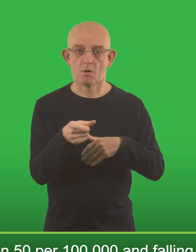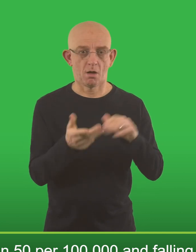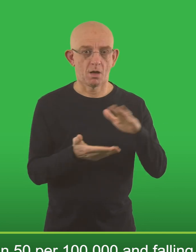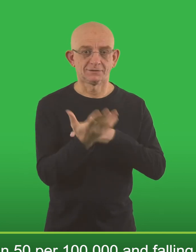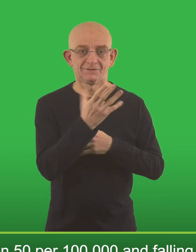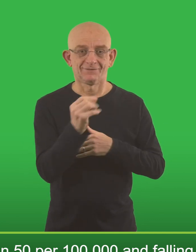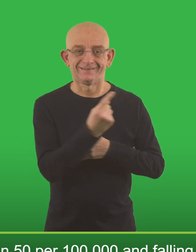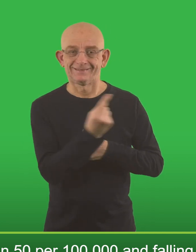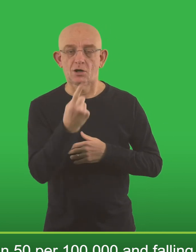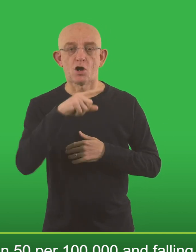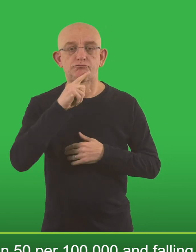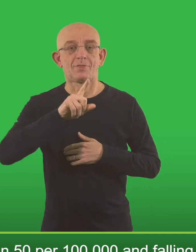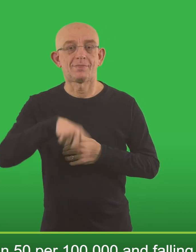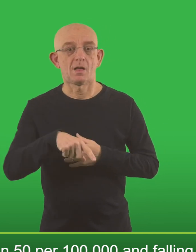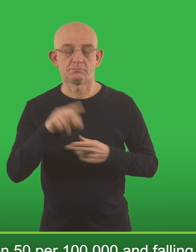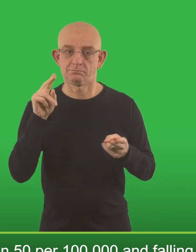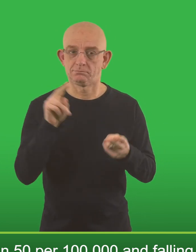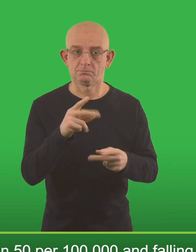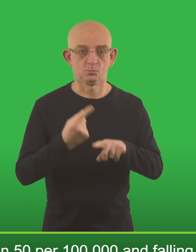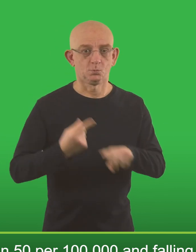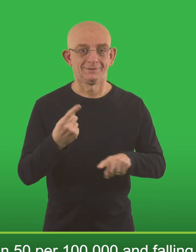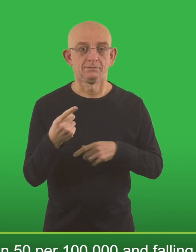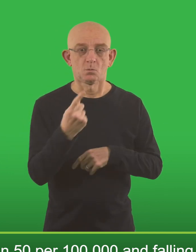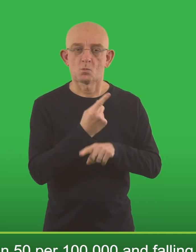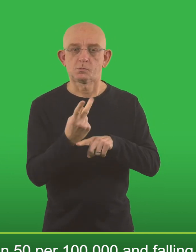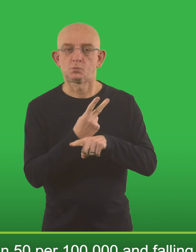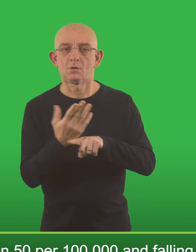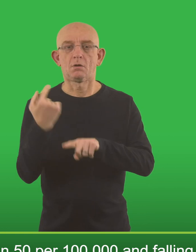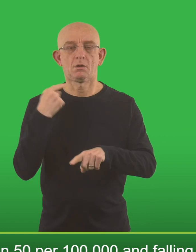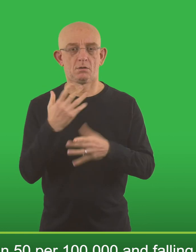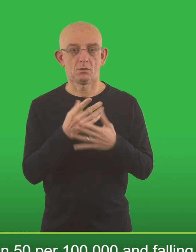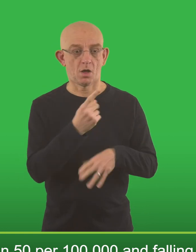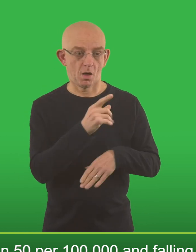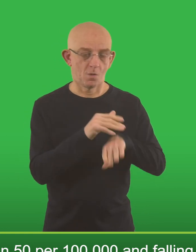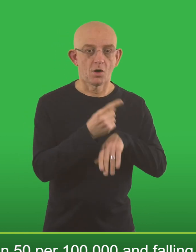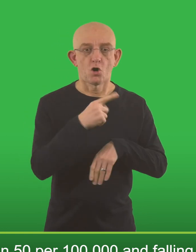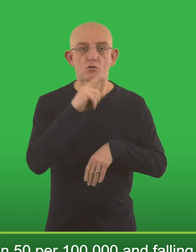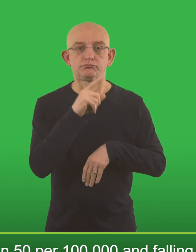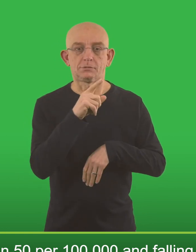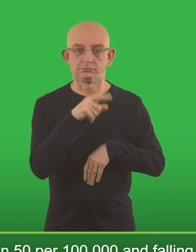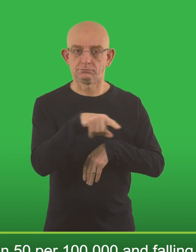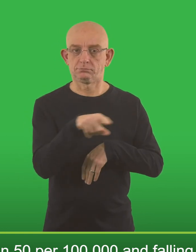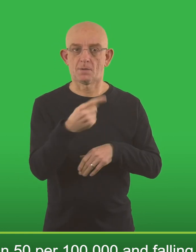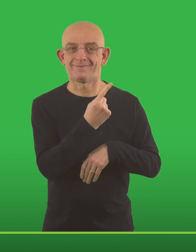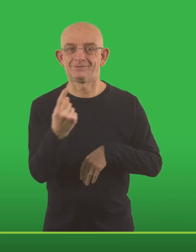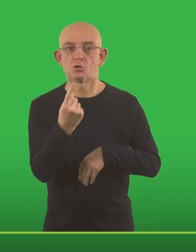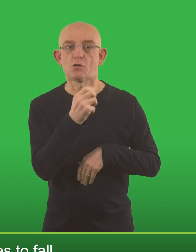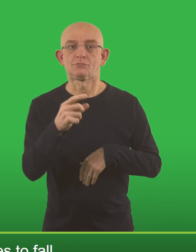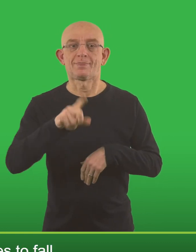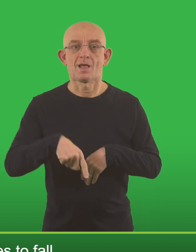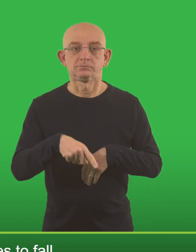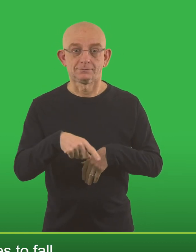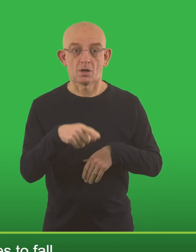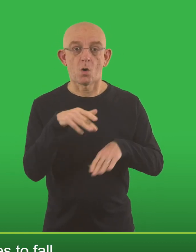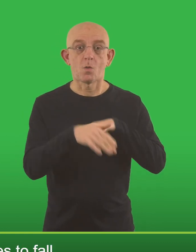7-day rate is now just less than 50 per 100,000 and falling pretty quickly. Actually, a week or two ago, it was more than 100 per 100,000. The